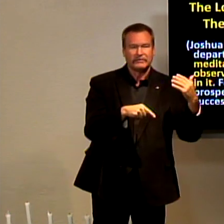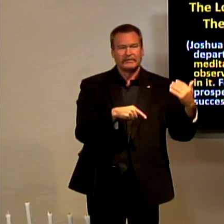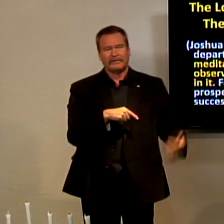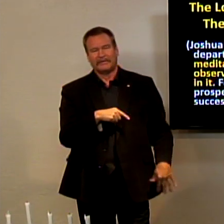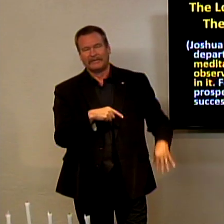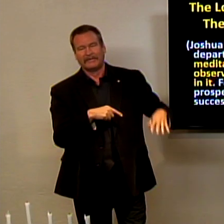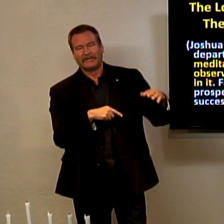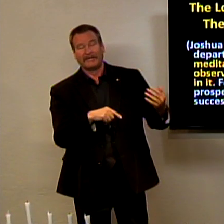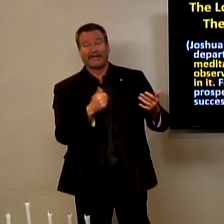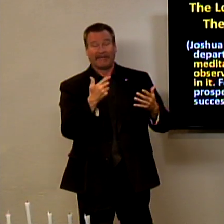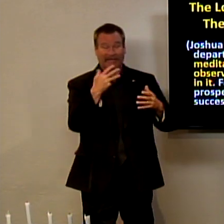it.